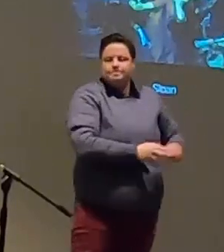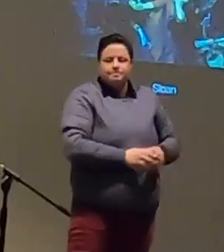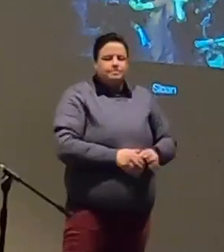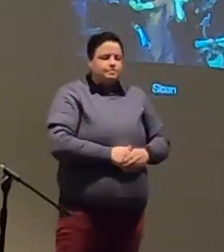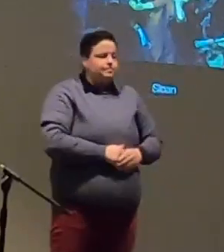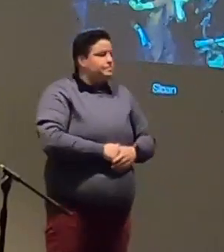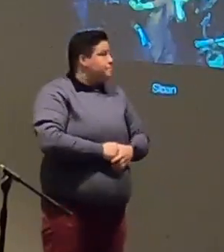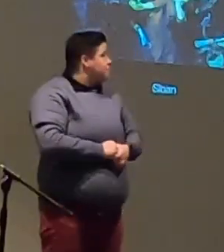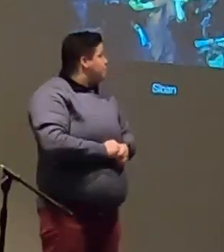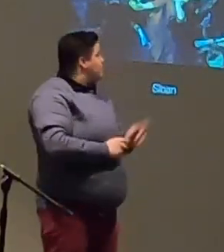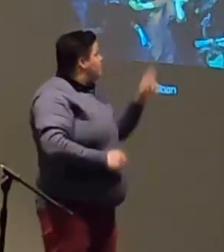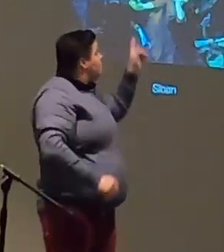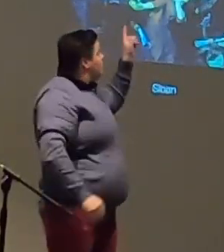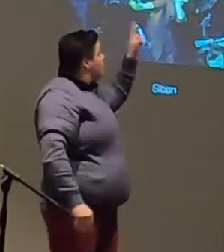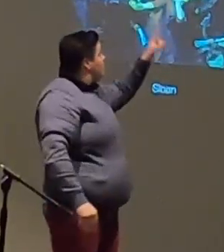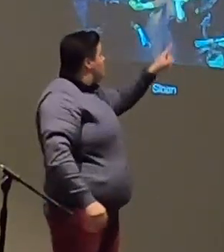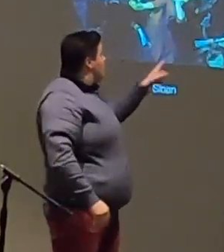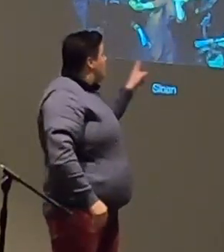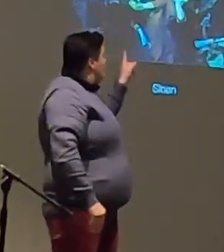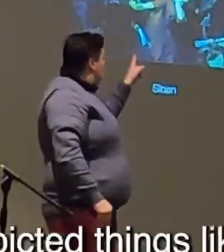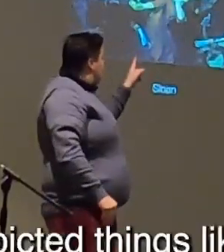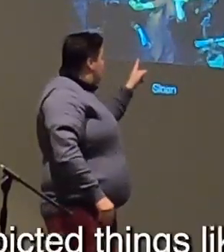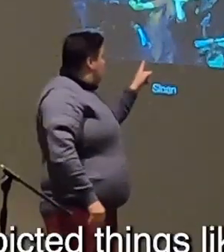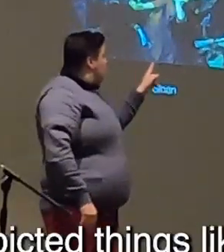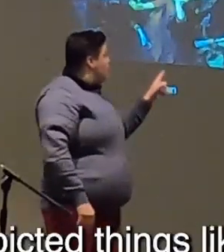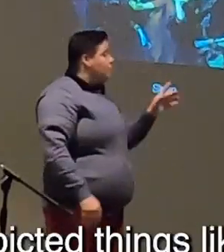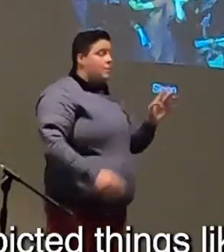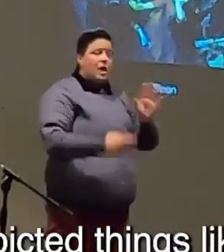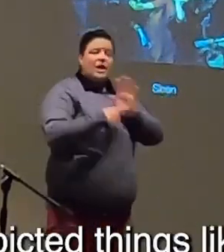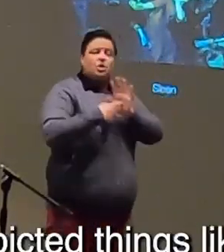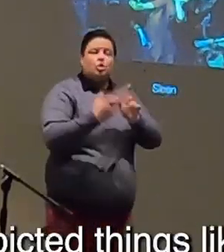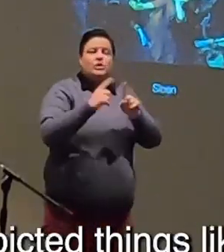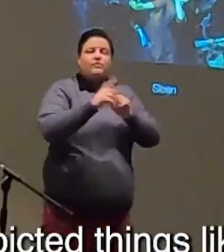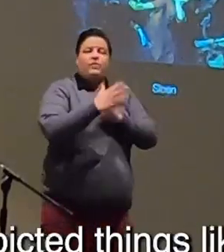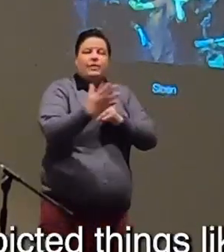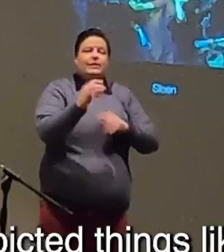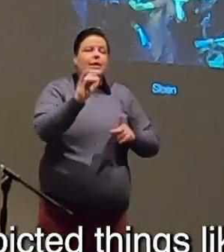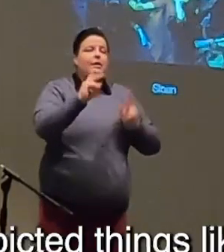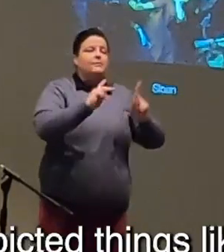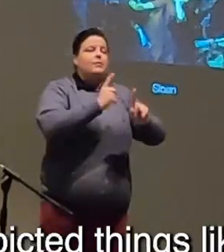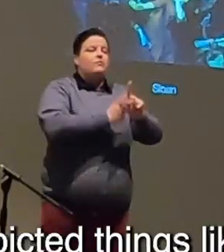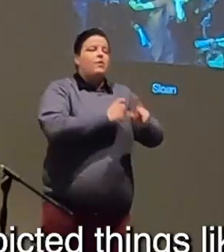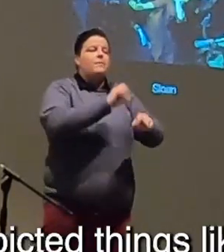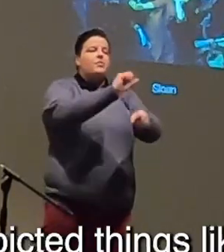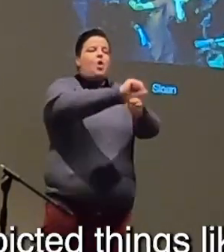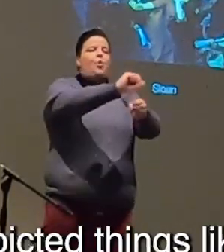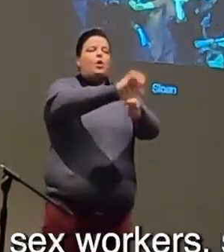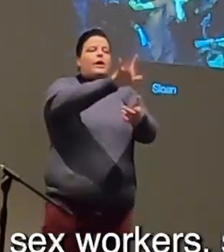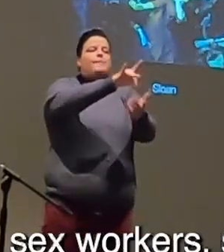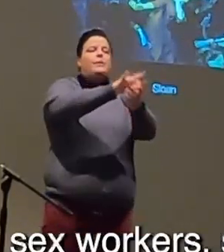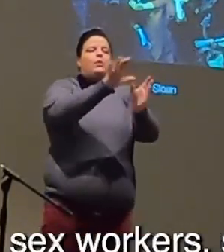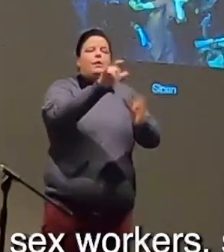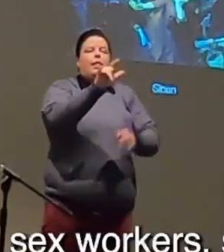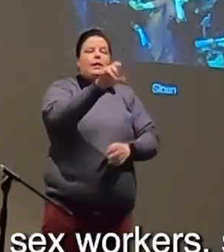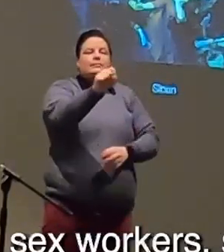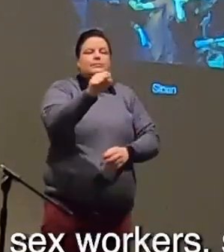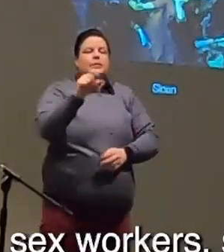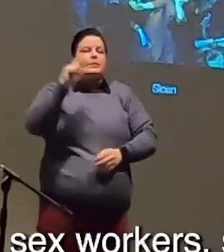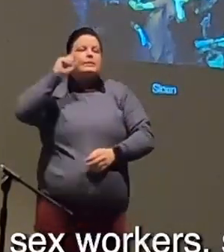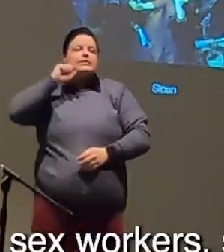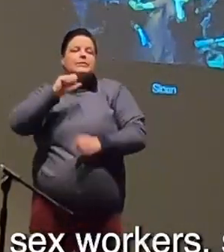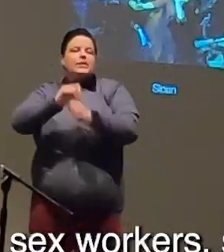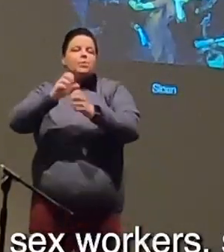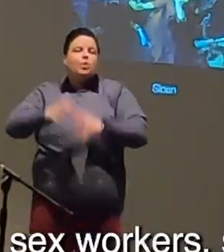So these scenes within the Ashcan School depicted things like people from the working middle class, sex workers,